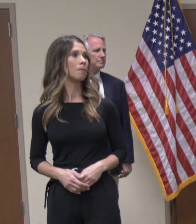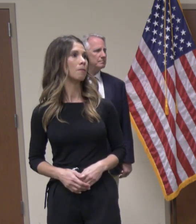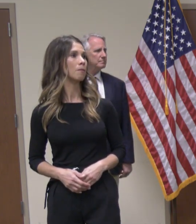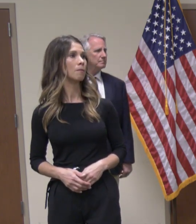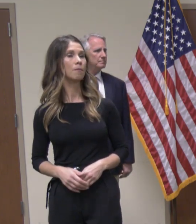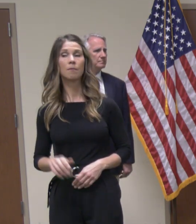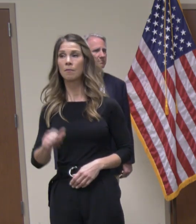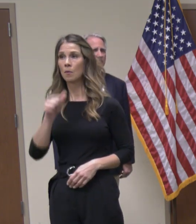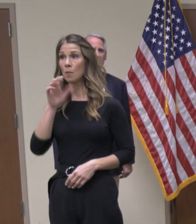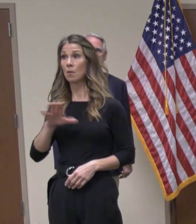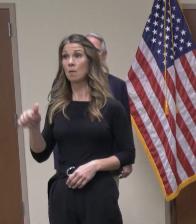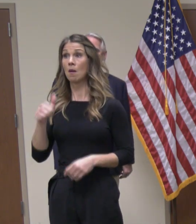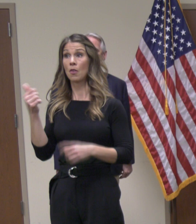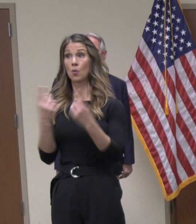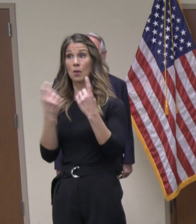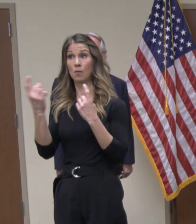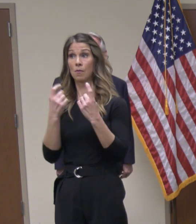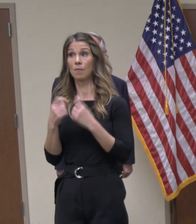Any other questions?